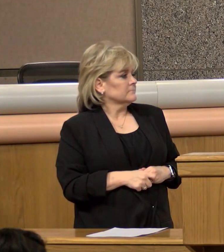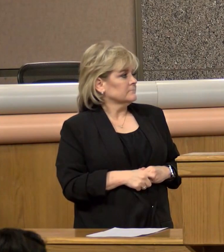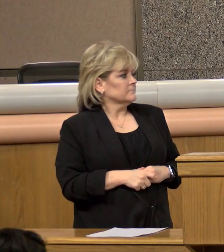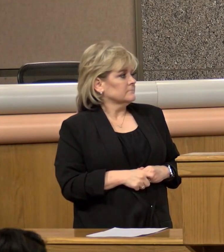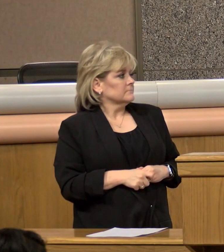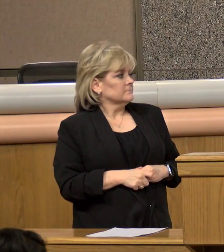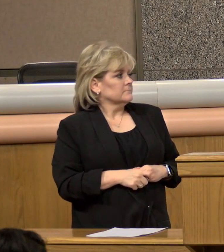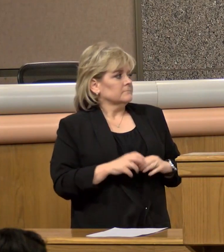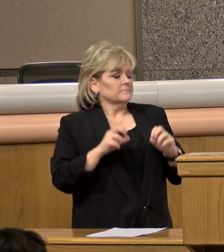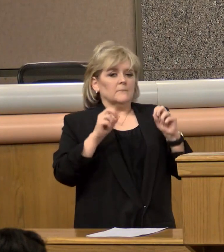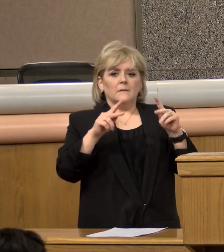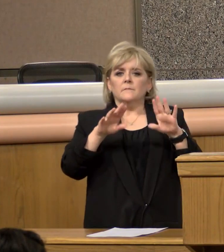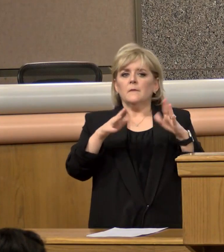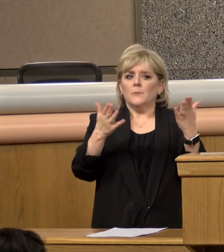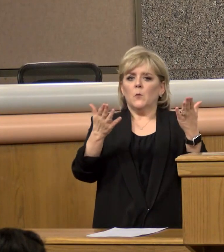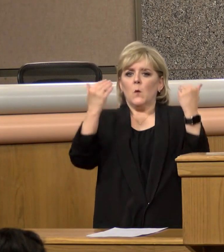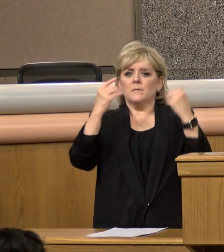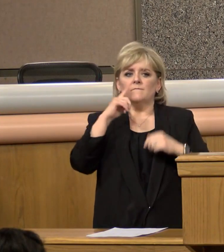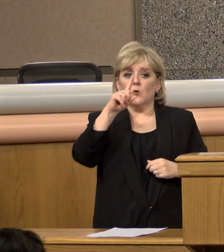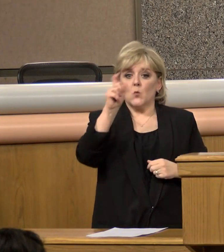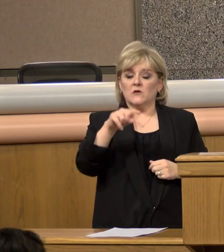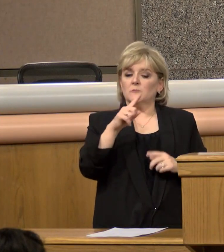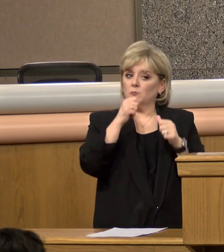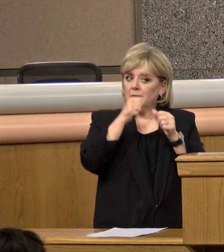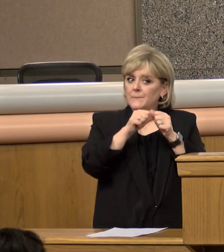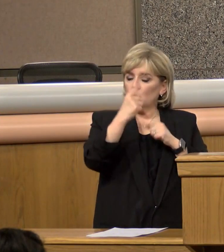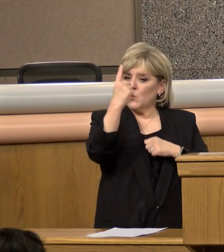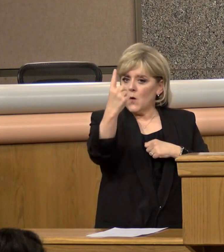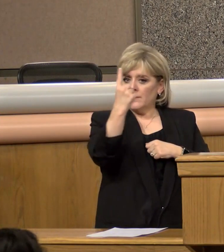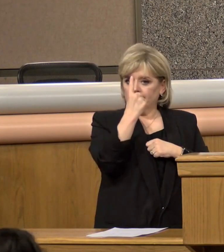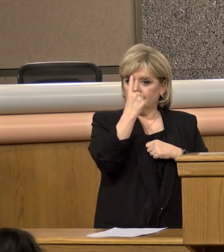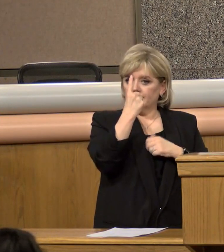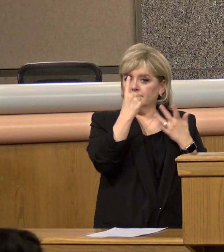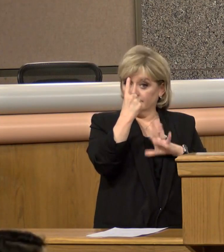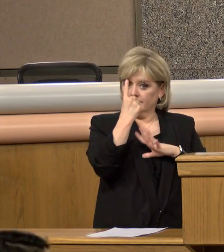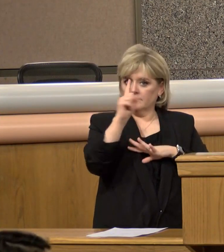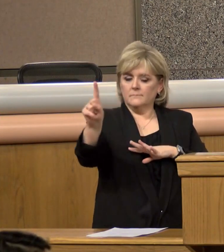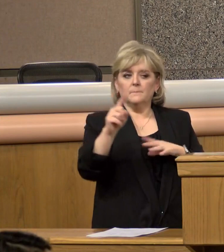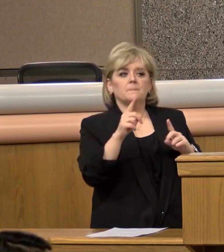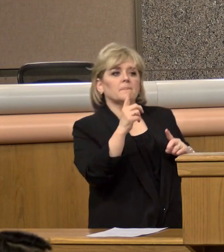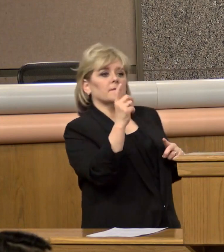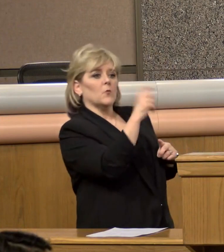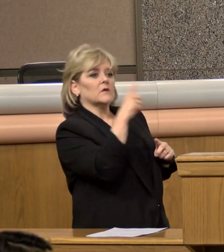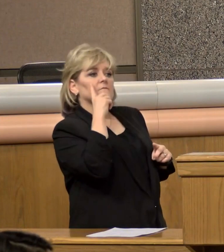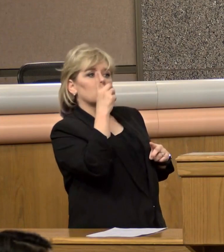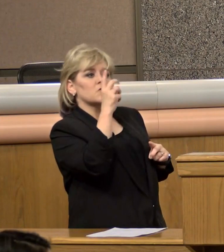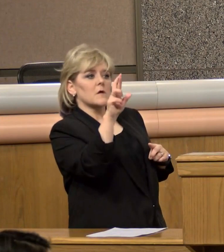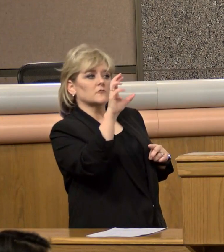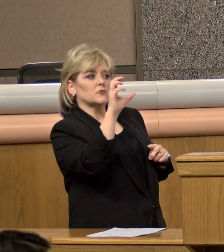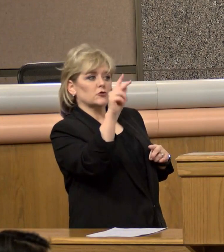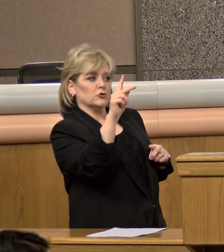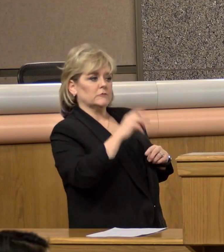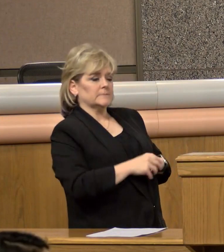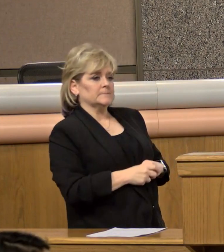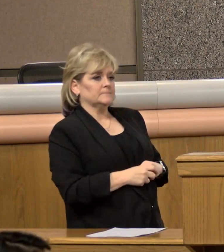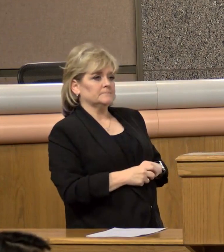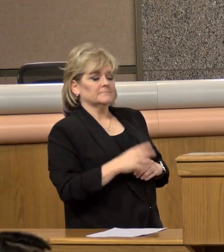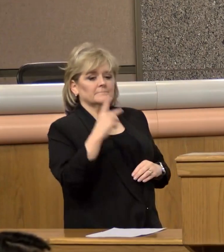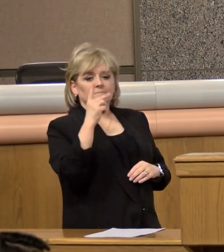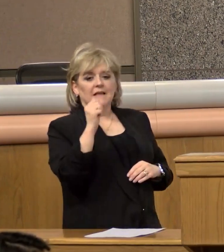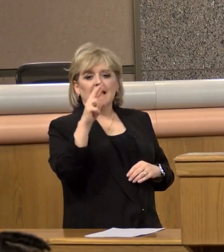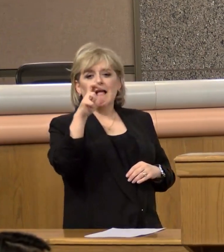I have question for Dr. Cook. I'm Karen